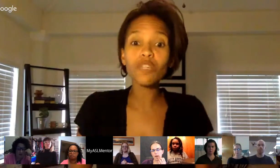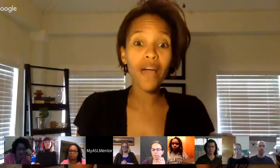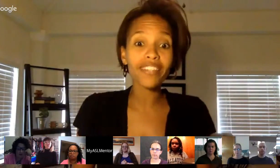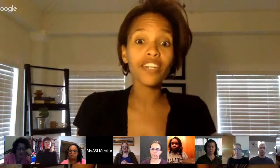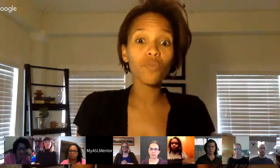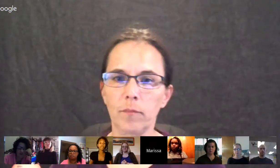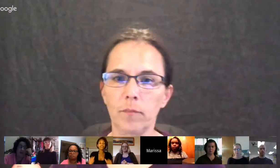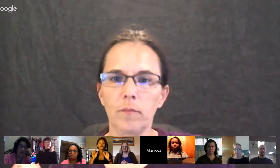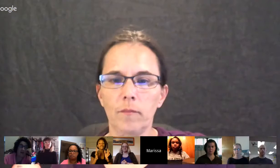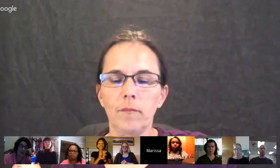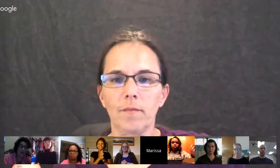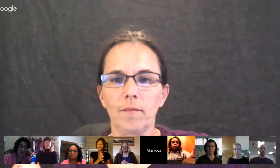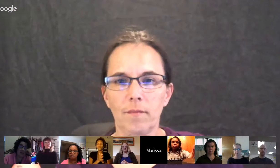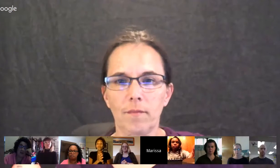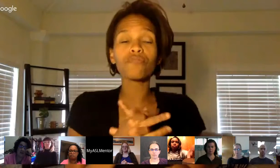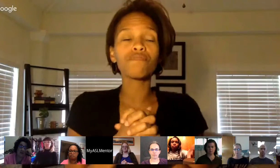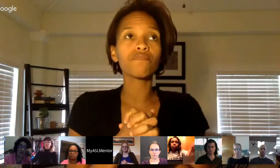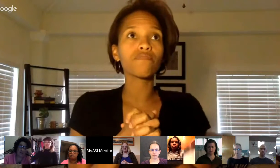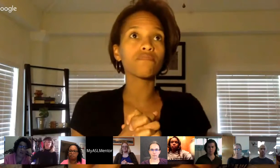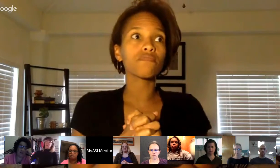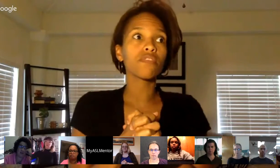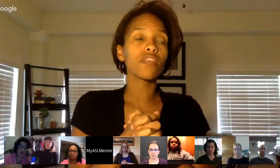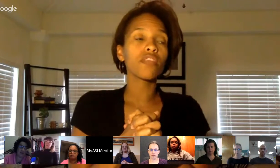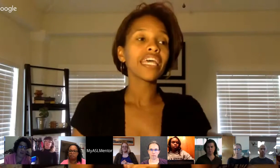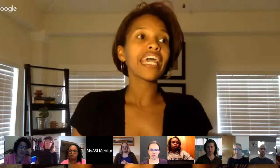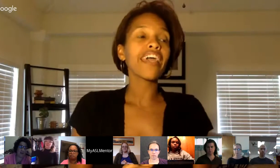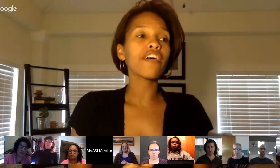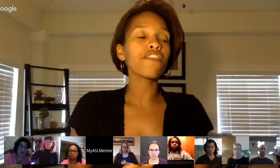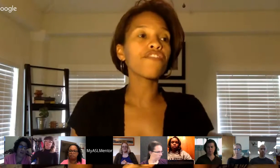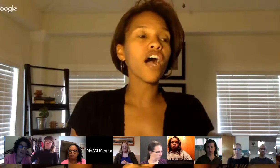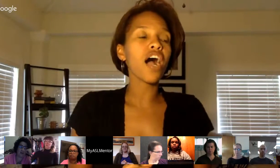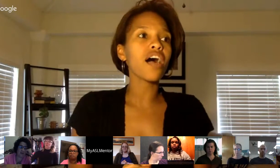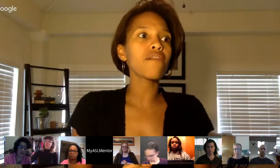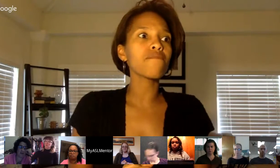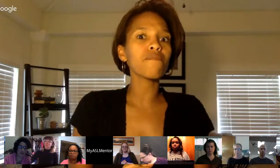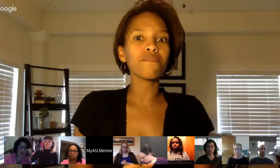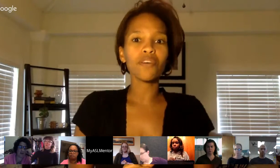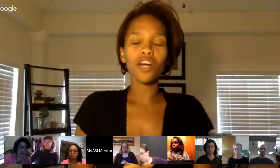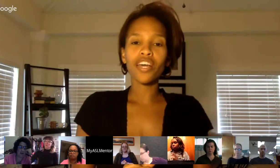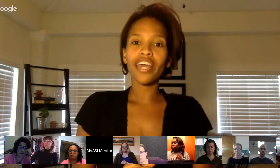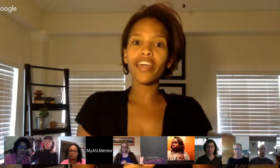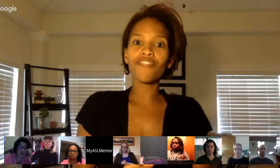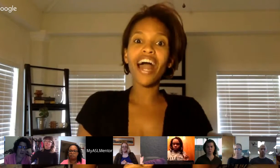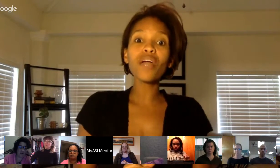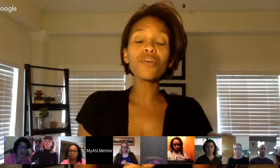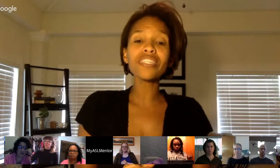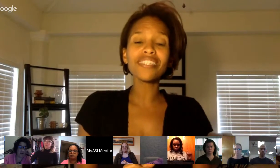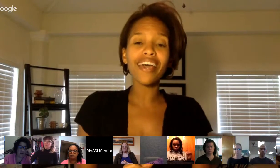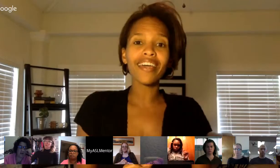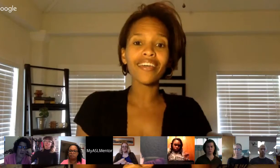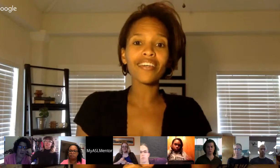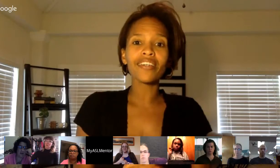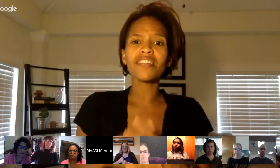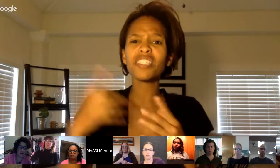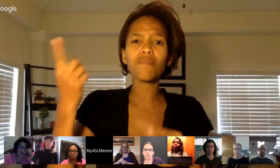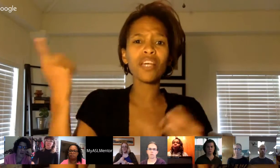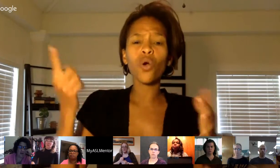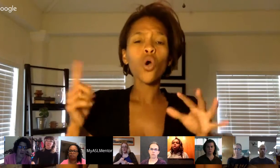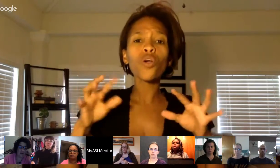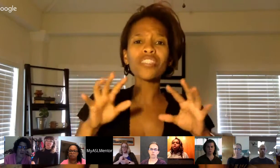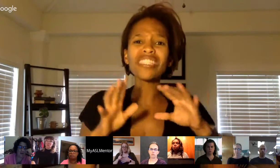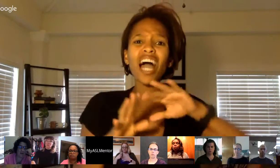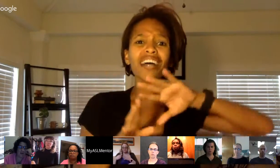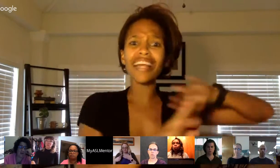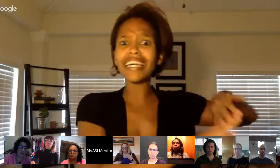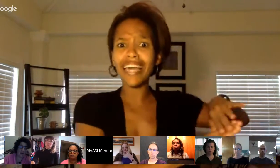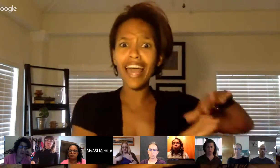It all depends on what's being, for example, if I were to say something